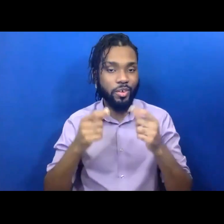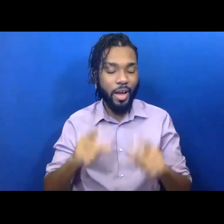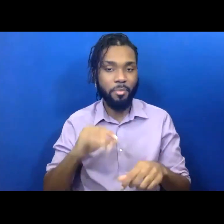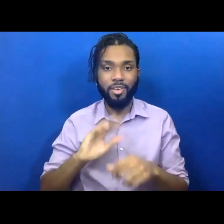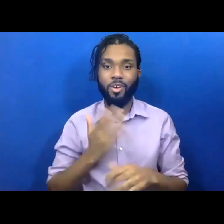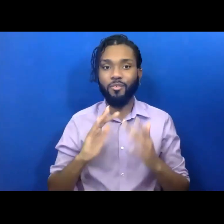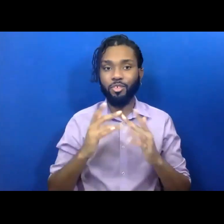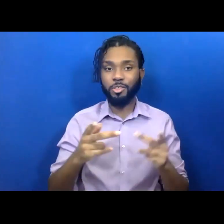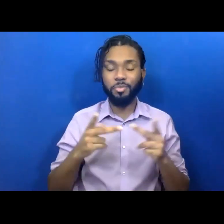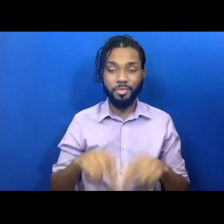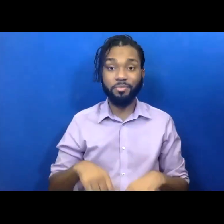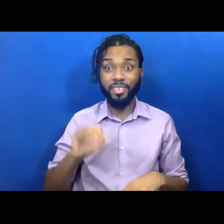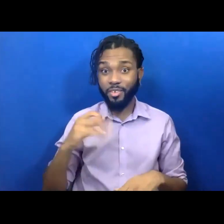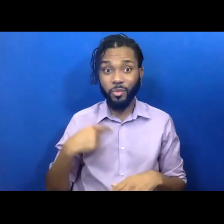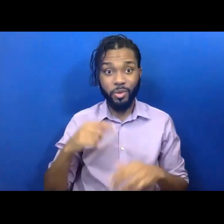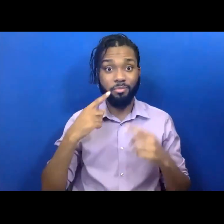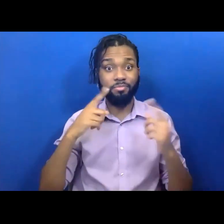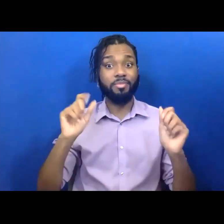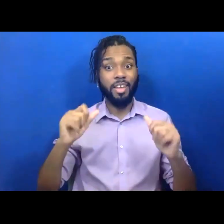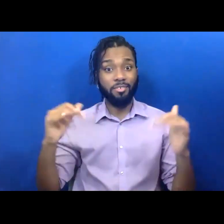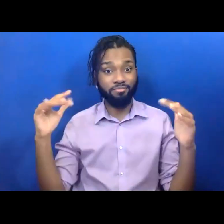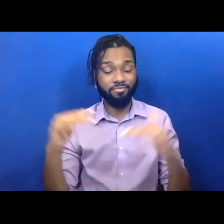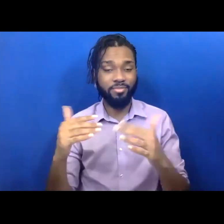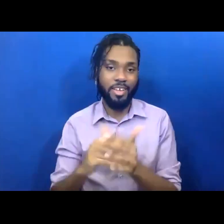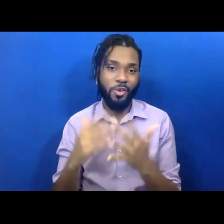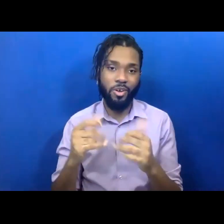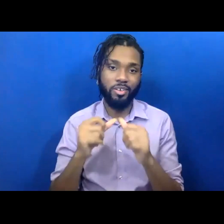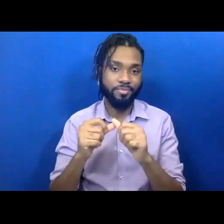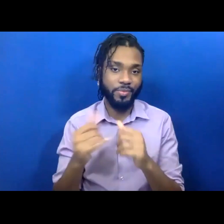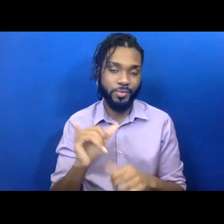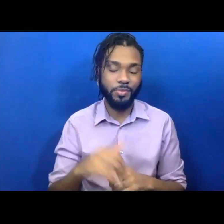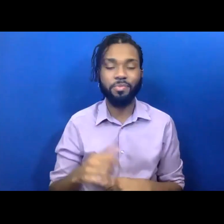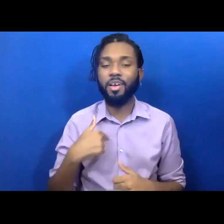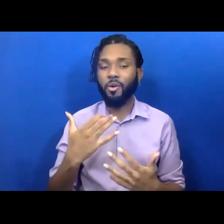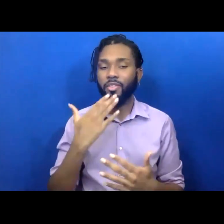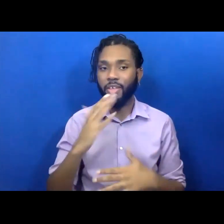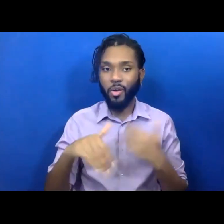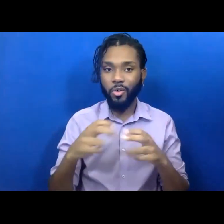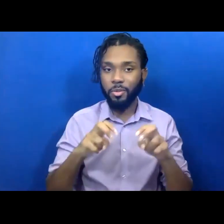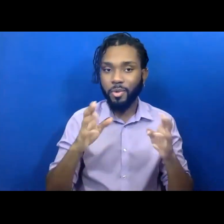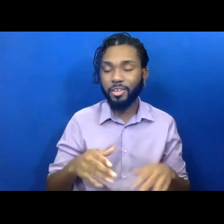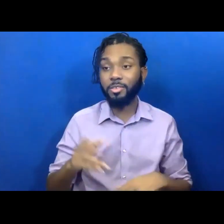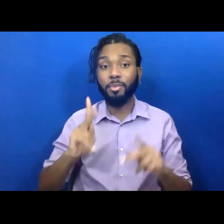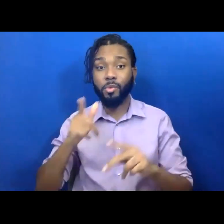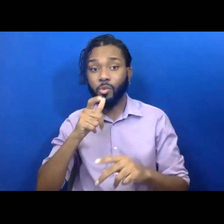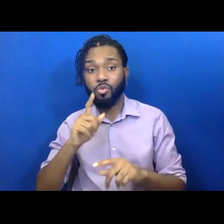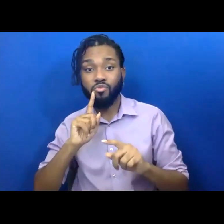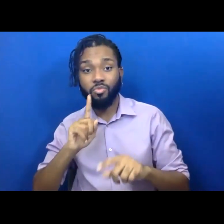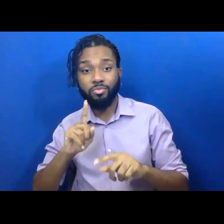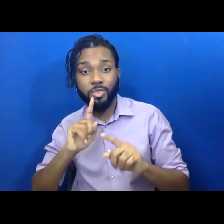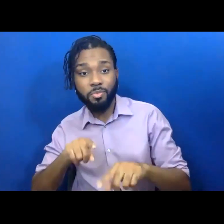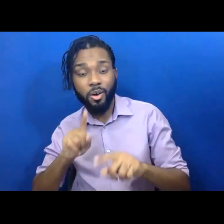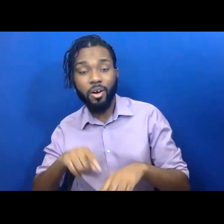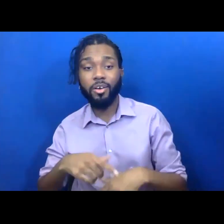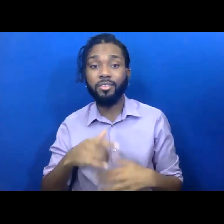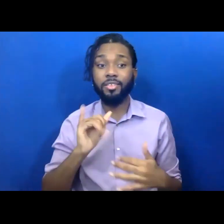to see ourselves again in person. Thanks to all of the panelists, all of the people who took time to write responses that were published in Language,